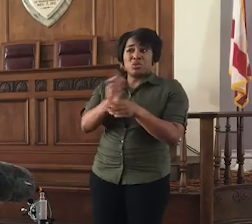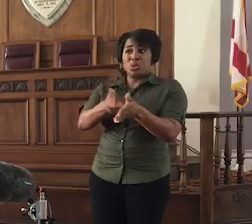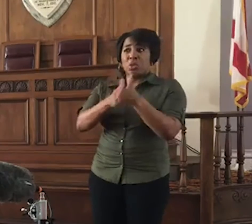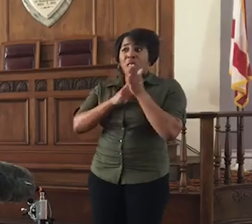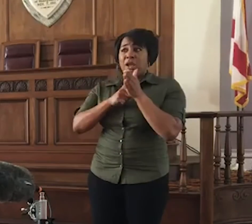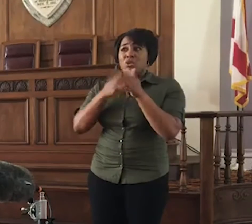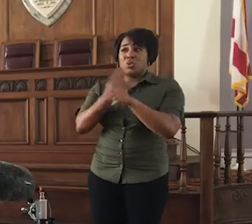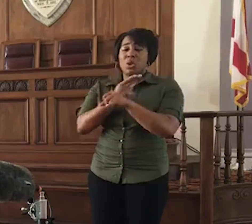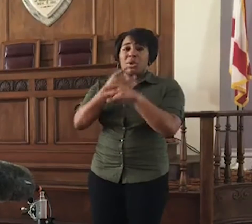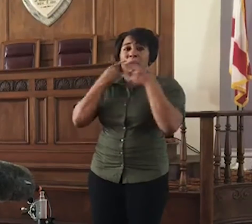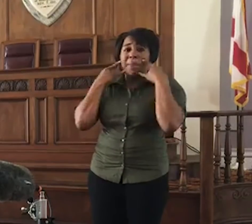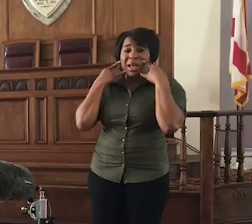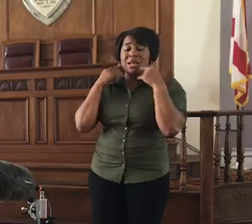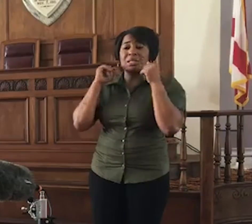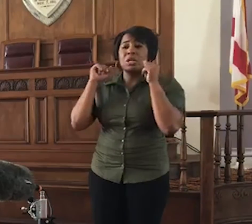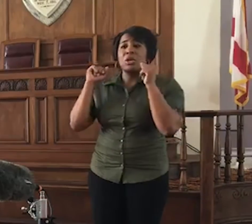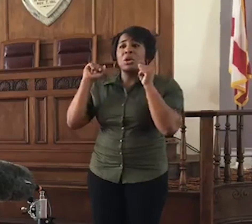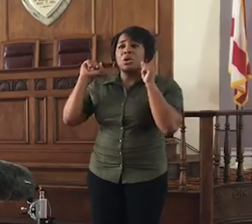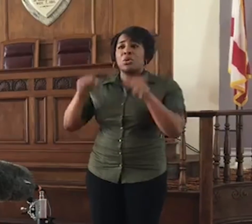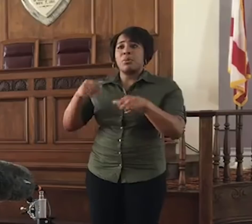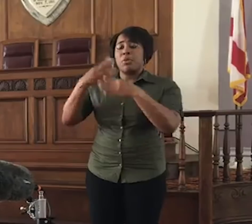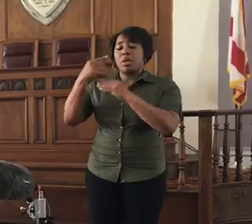are available at